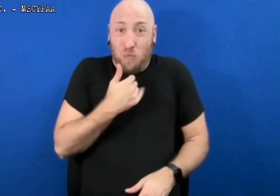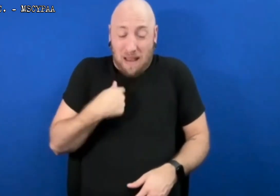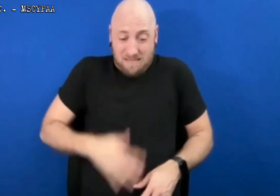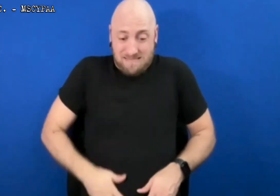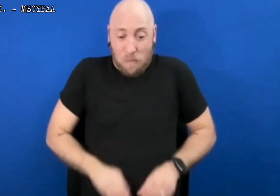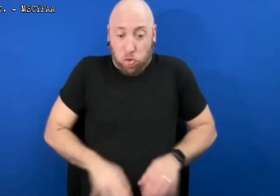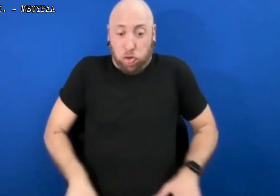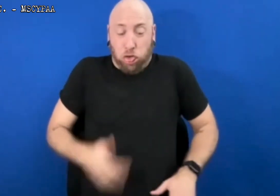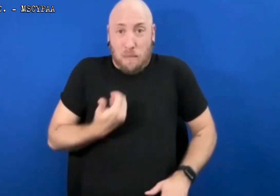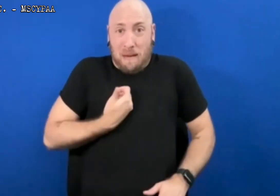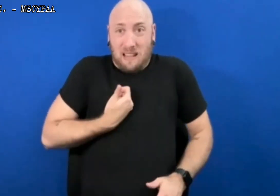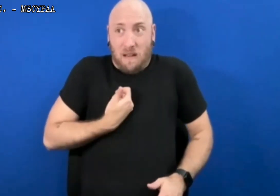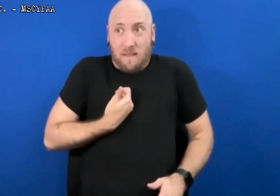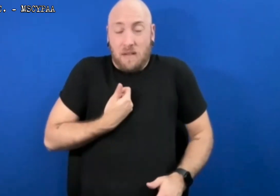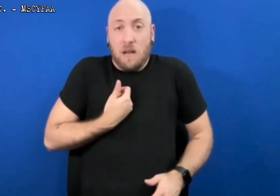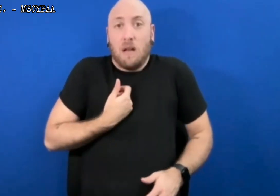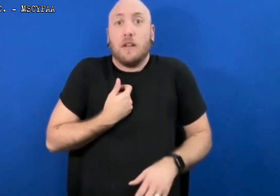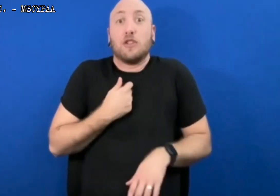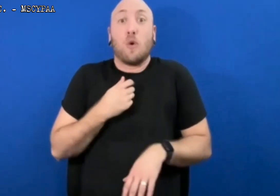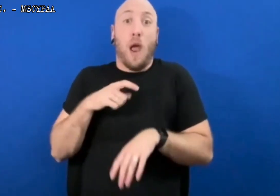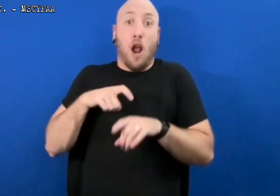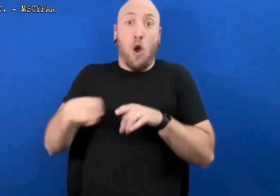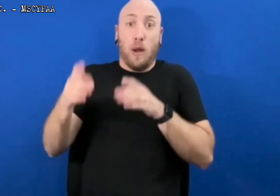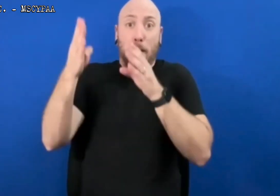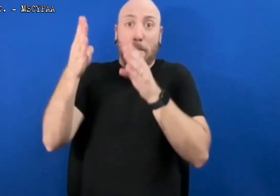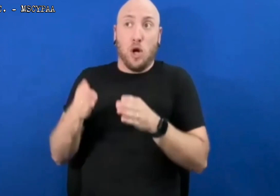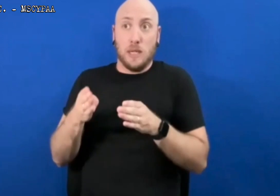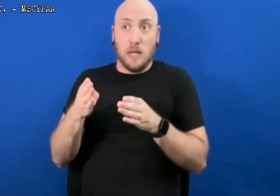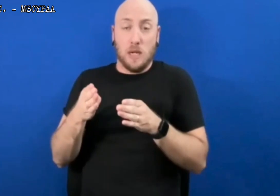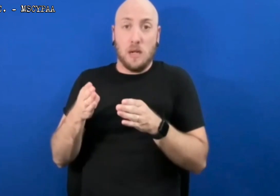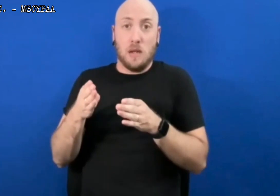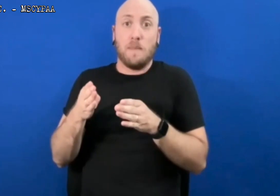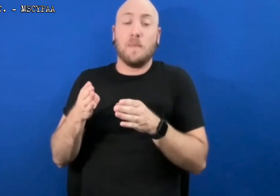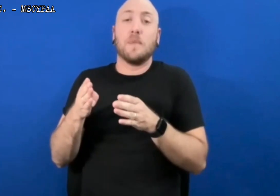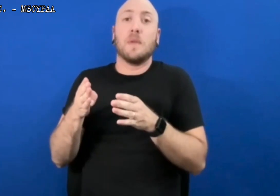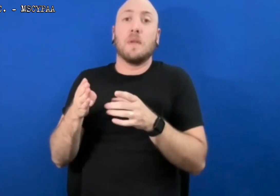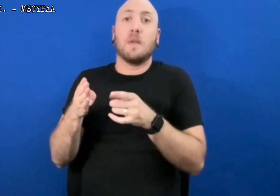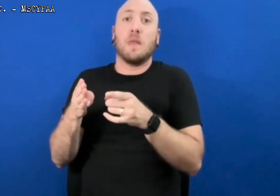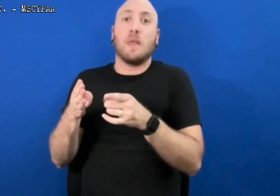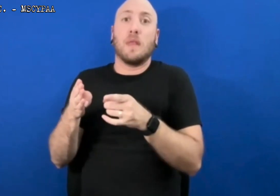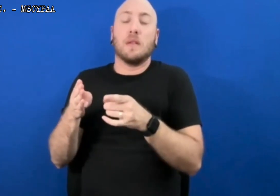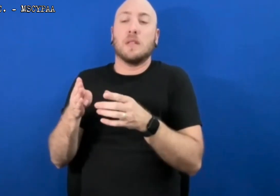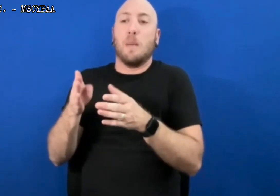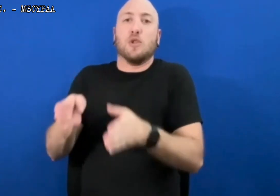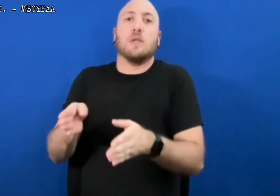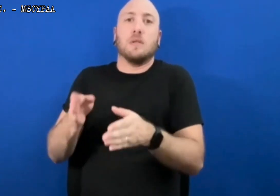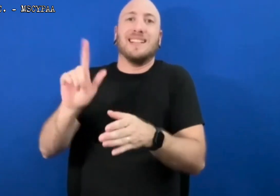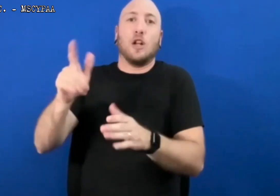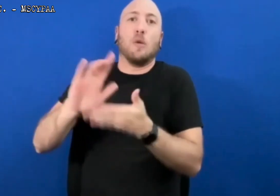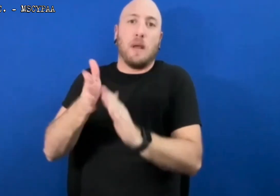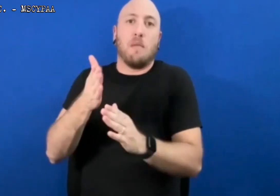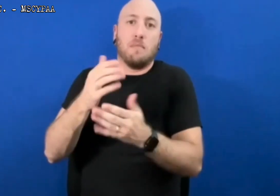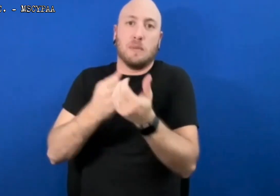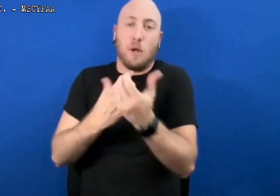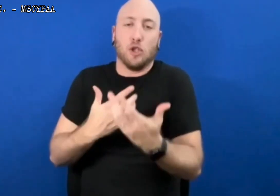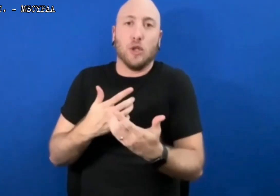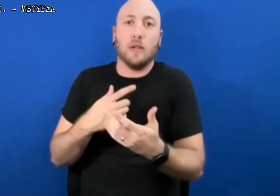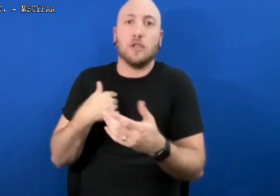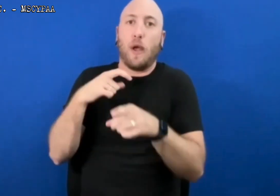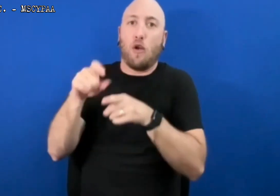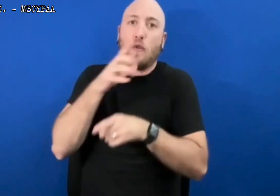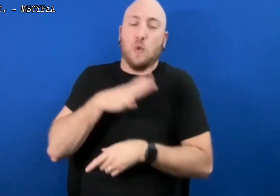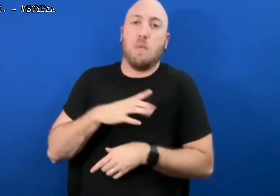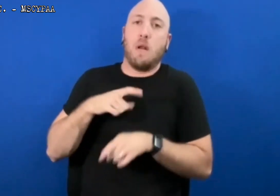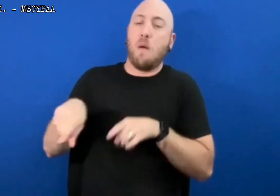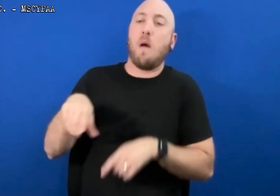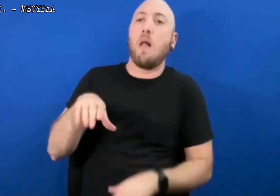called what ended up being my sponsor today, or not today, sorry, for the first year of my sobriety, the sponsor I went to the work with. I called her